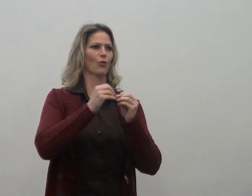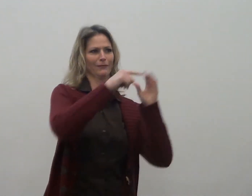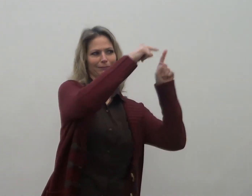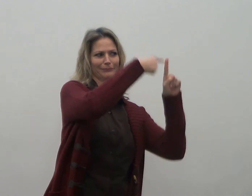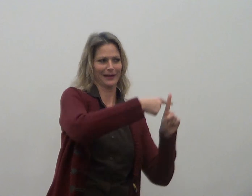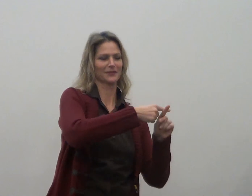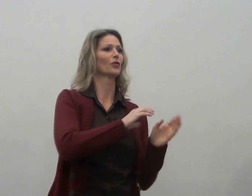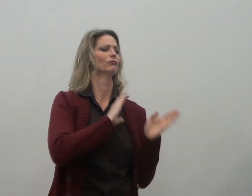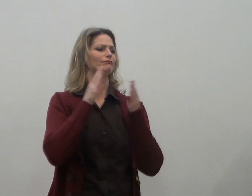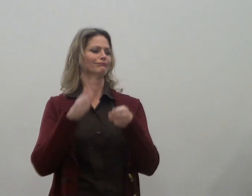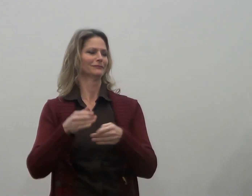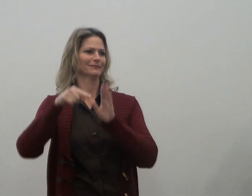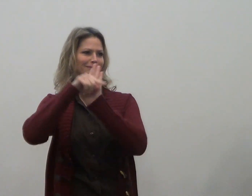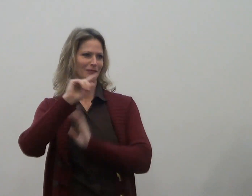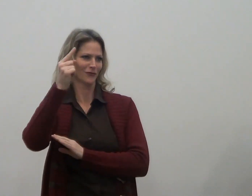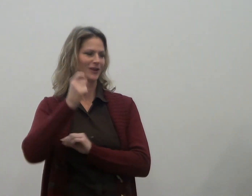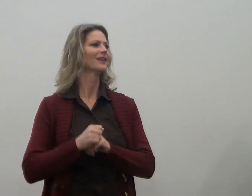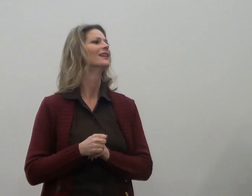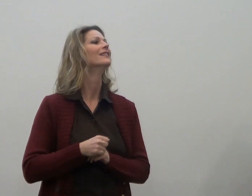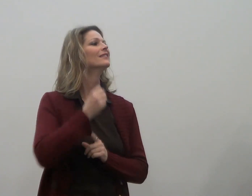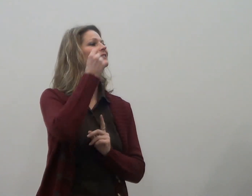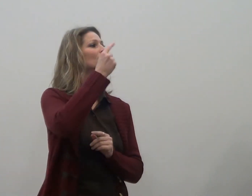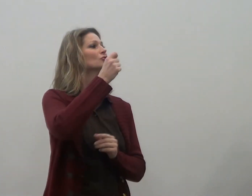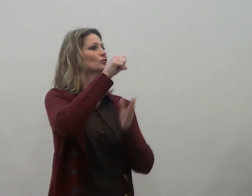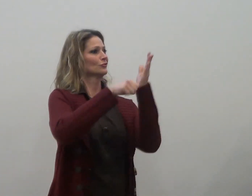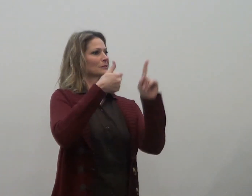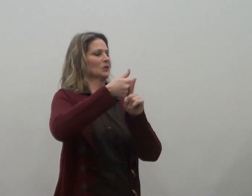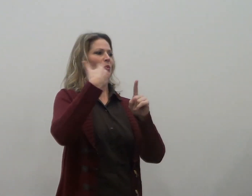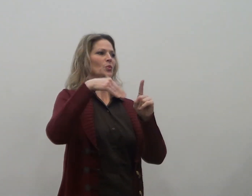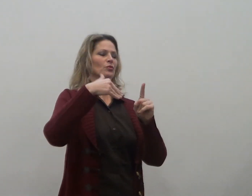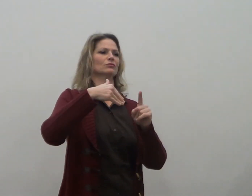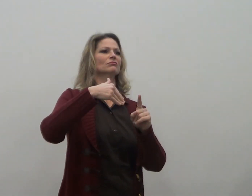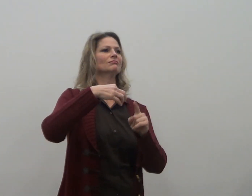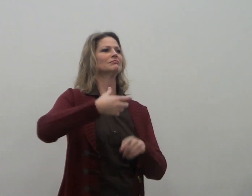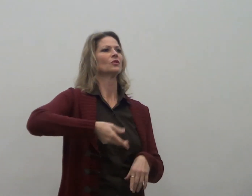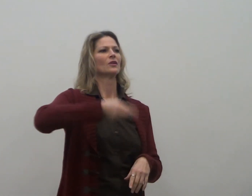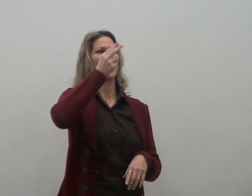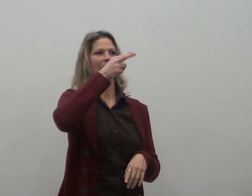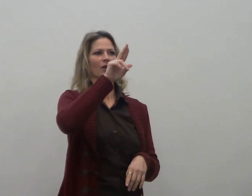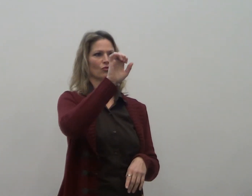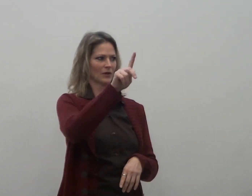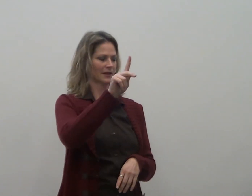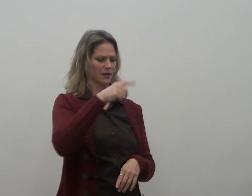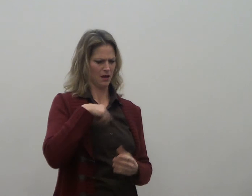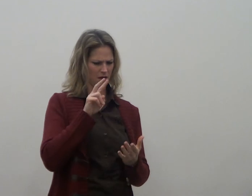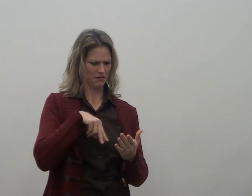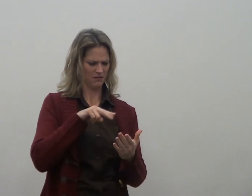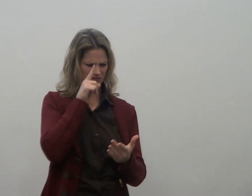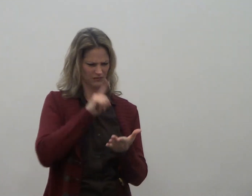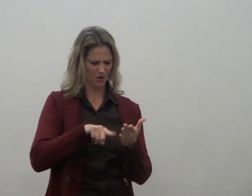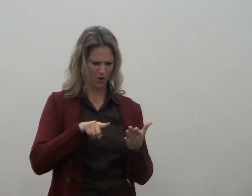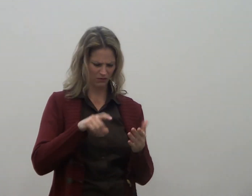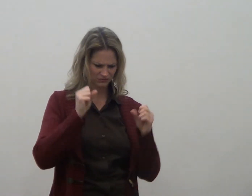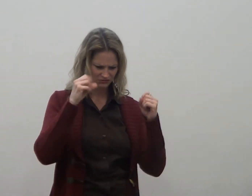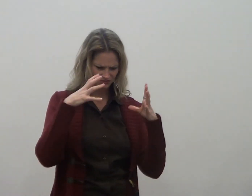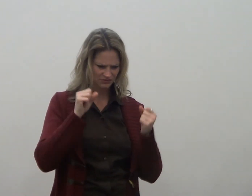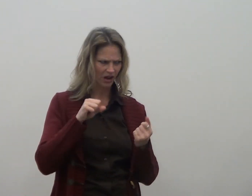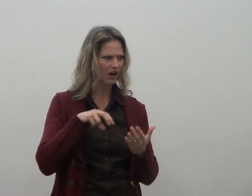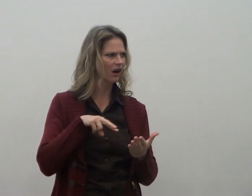about the risks from the surgery itself. When I was researching this, it was kind of like shocking. I found out that any kind of surgery